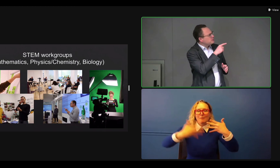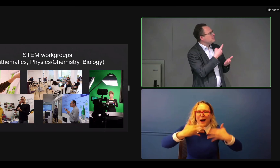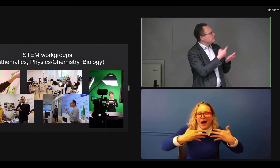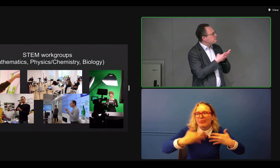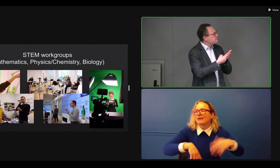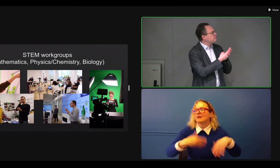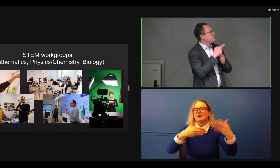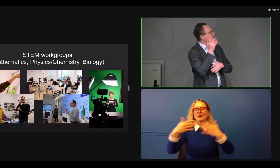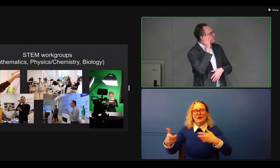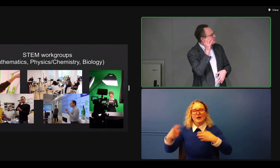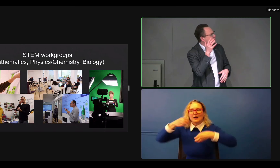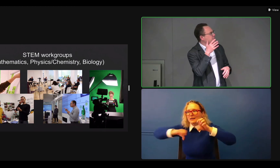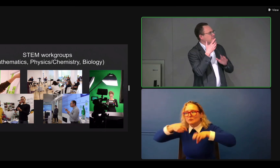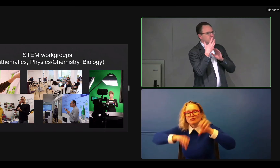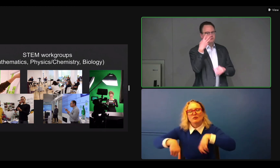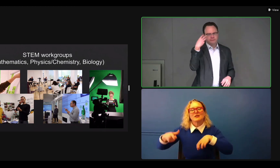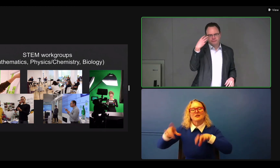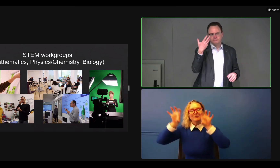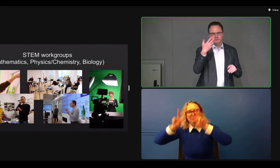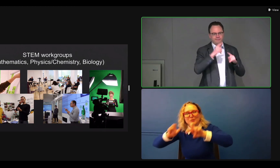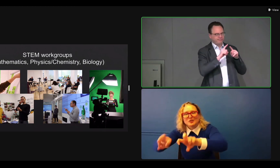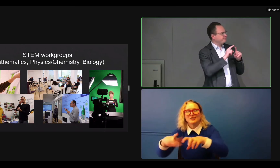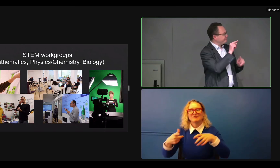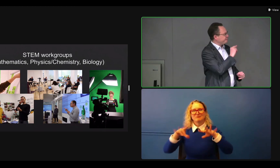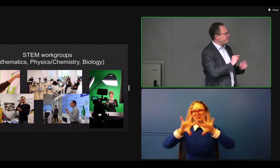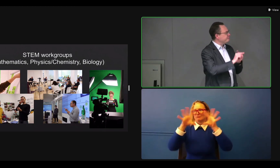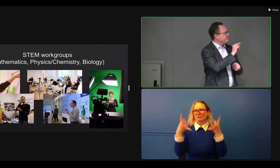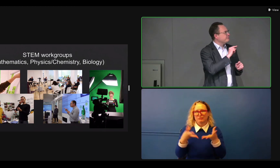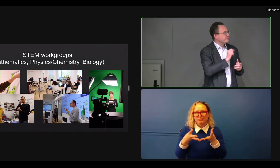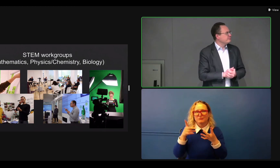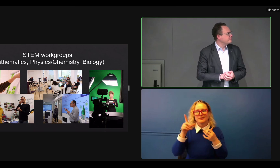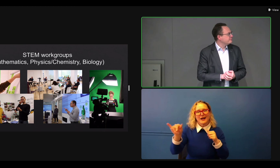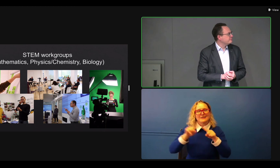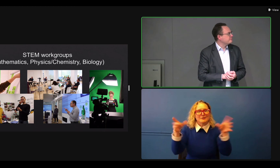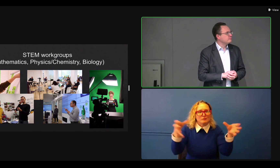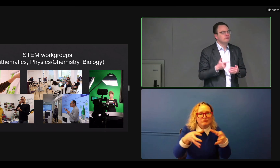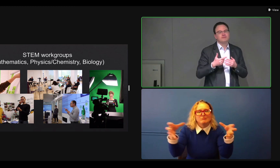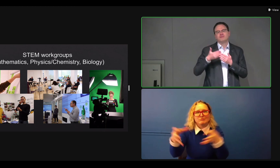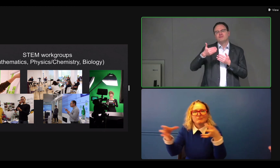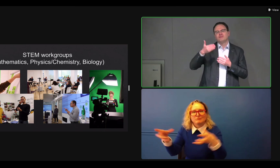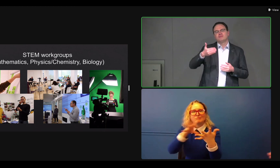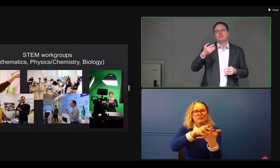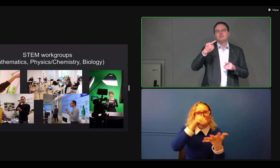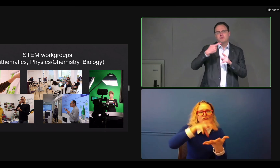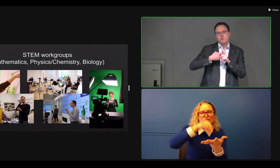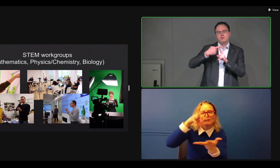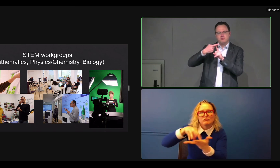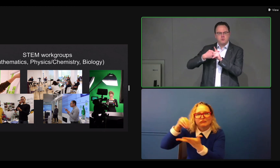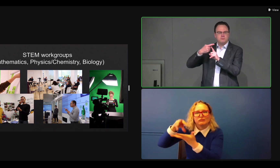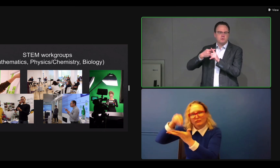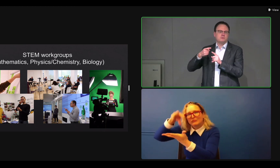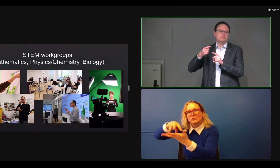on biology. You can see some images here of the opportunities we had to come together and discuss and